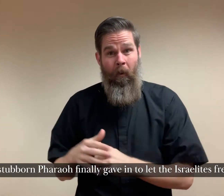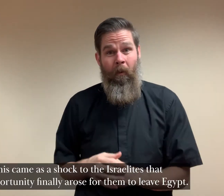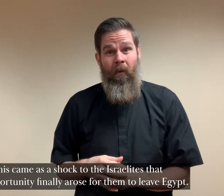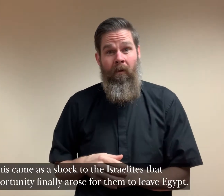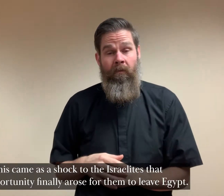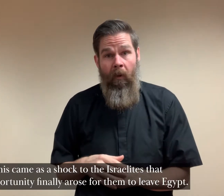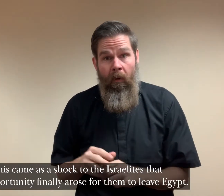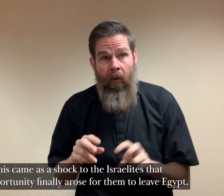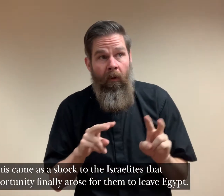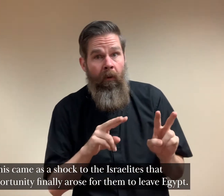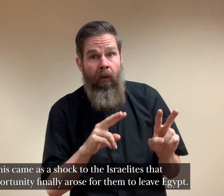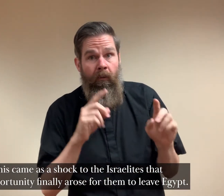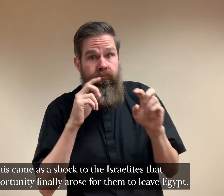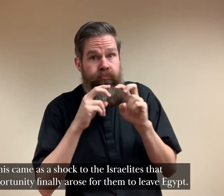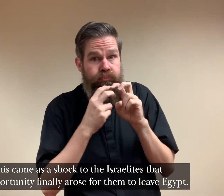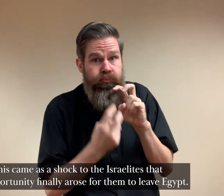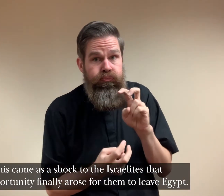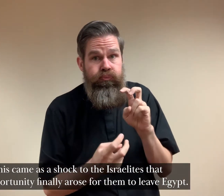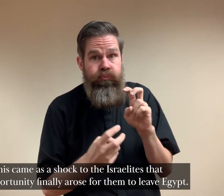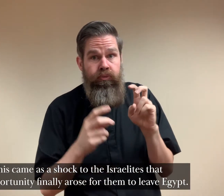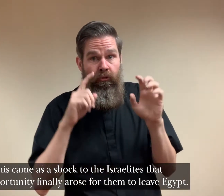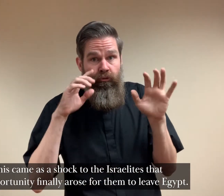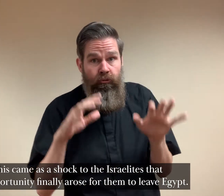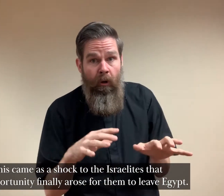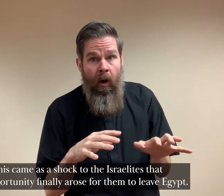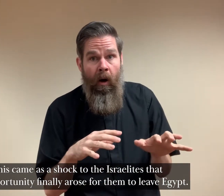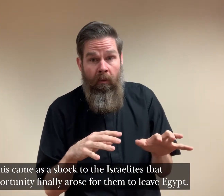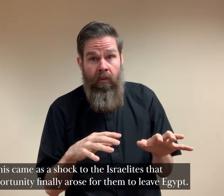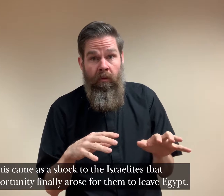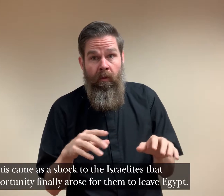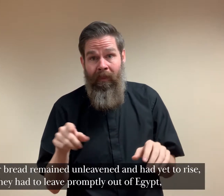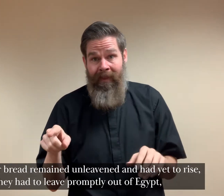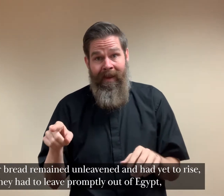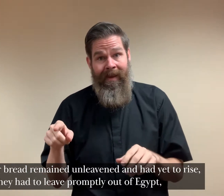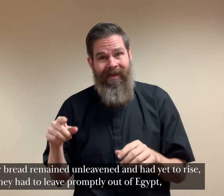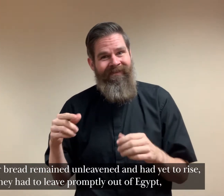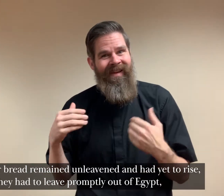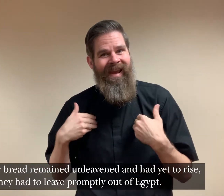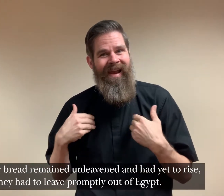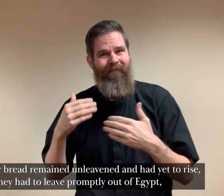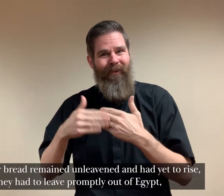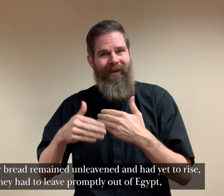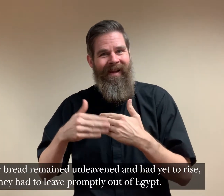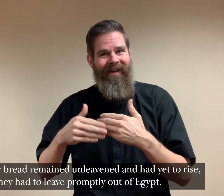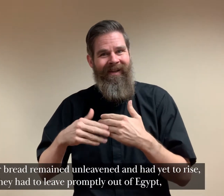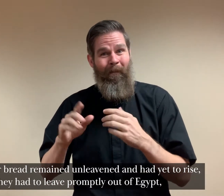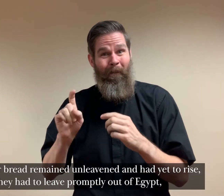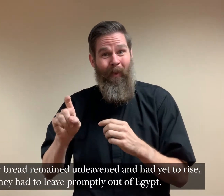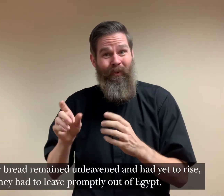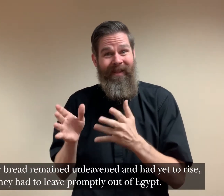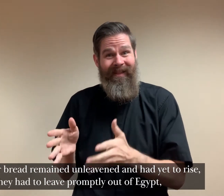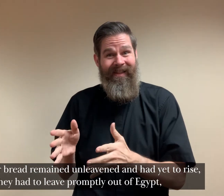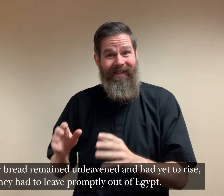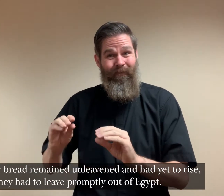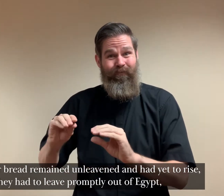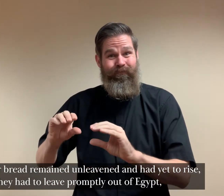This came as a shock to the Israelites, that the opportunity finally arose for them to leave Egypt. When their bread